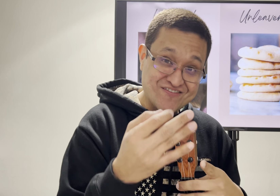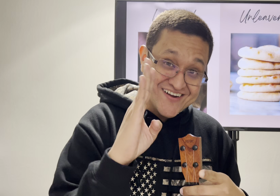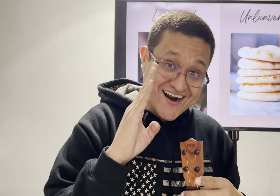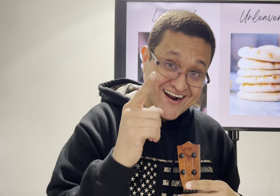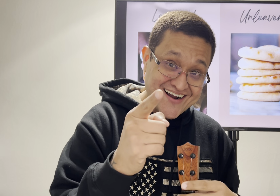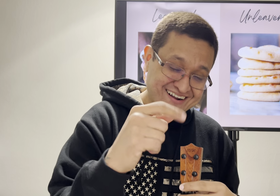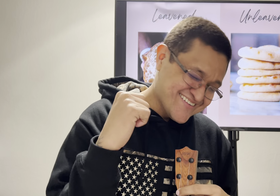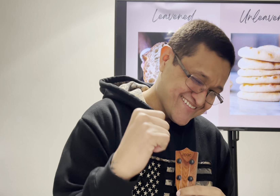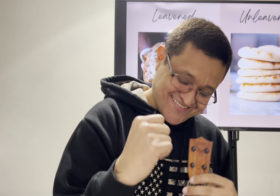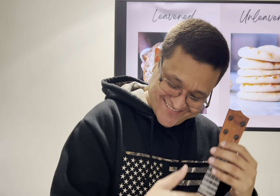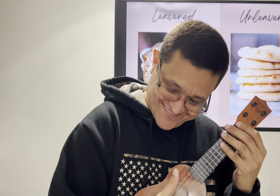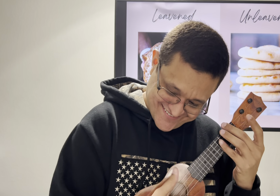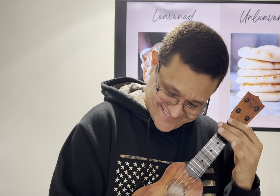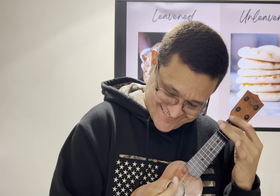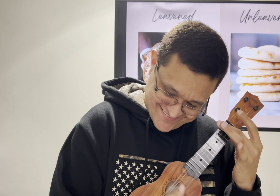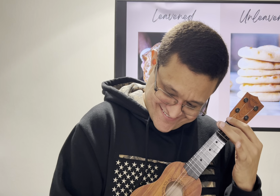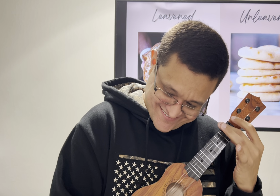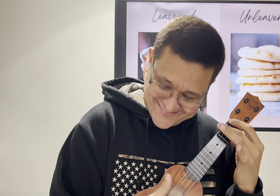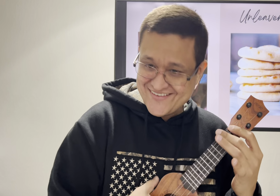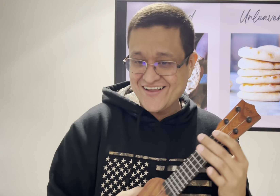Are you ready for the Word of God?